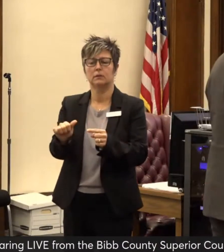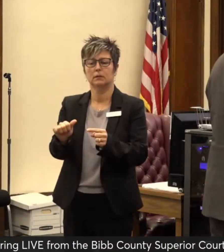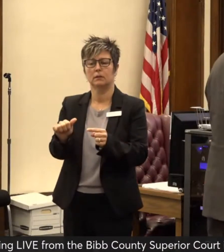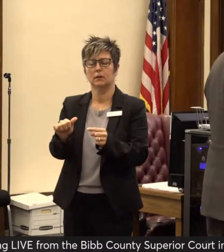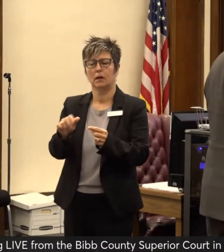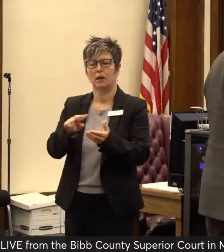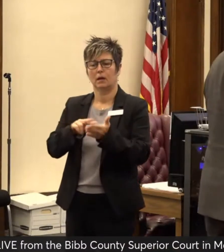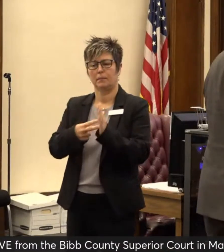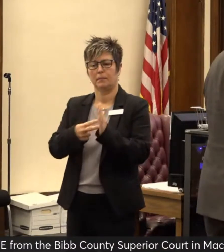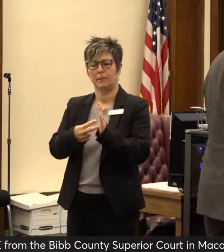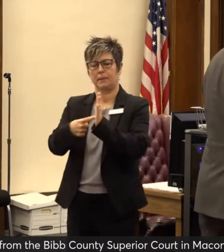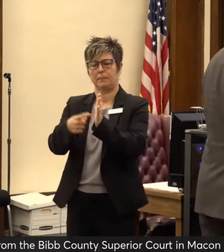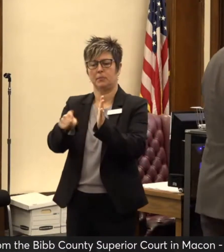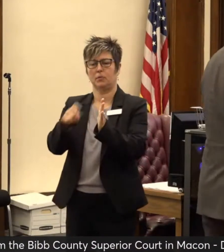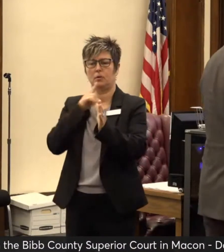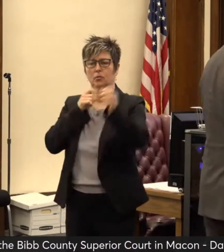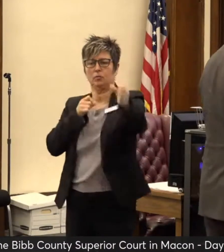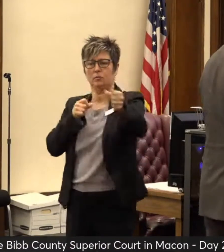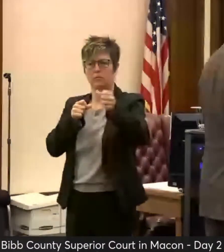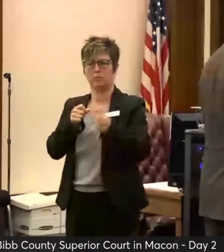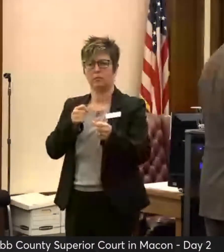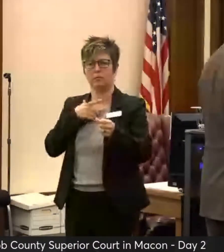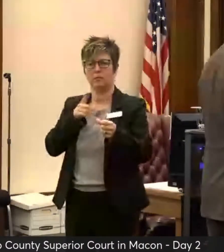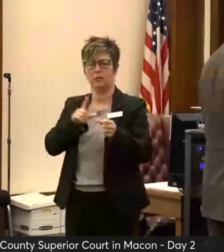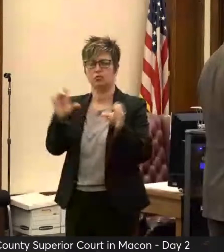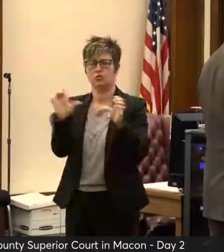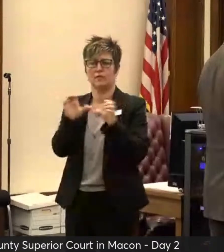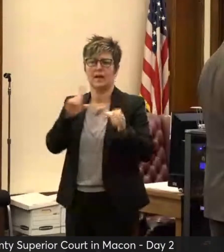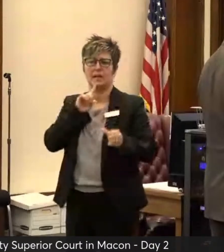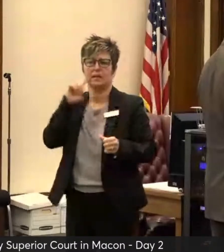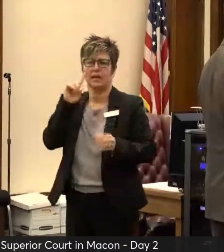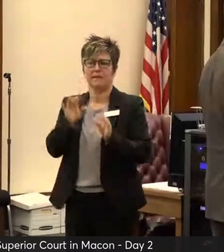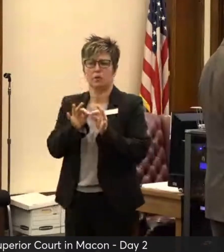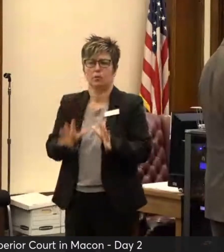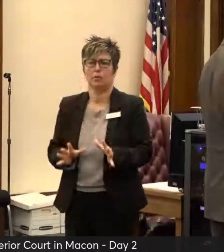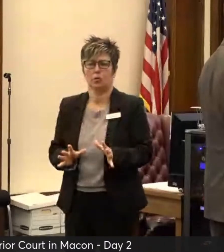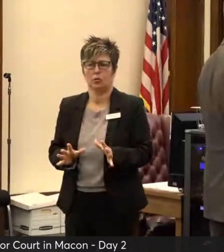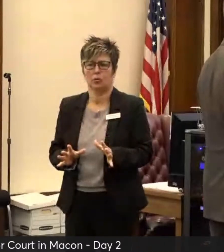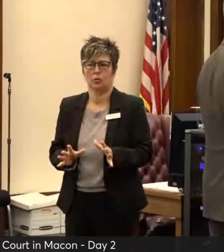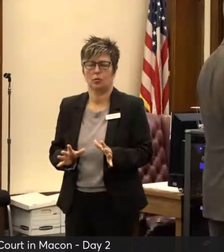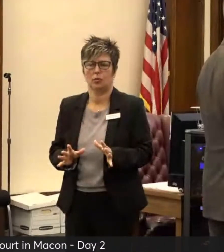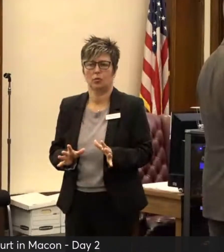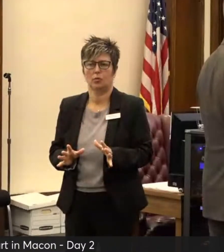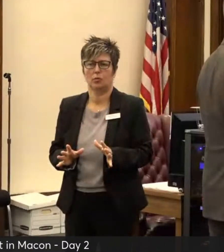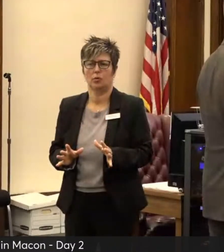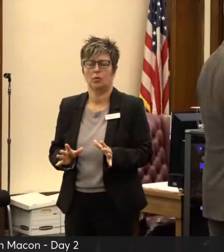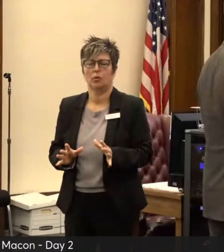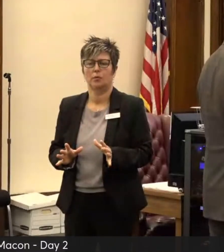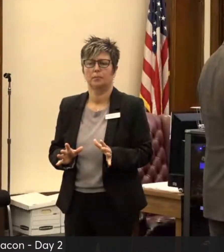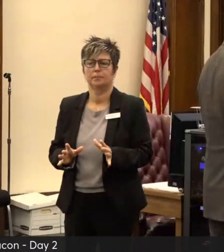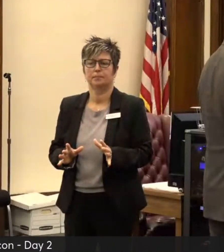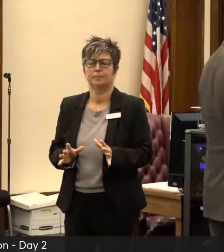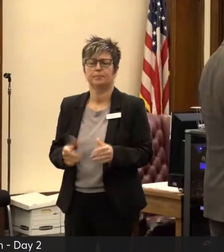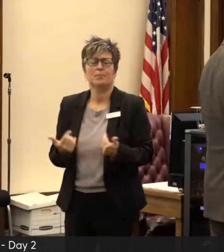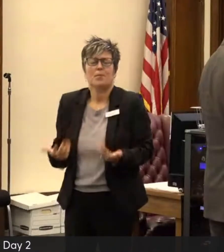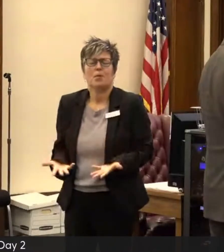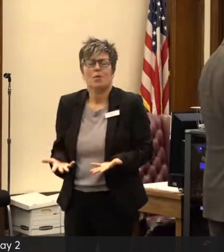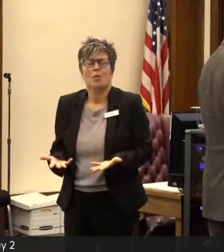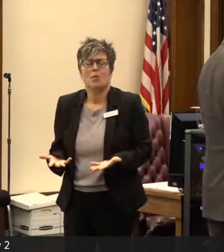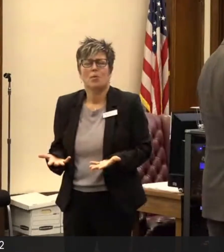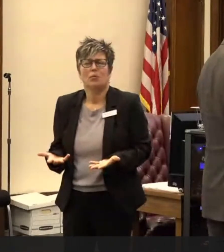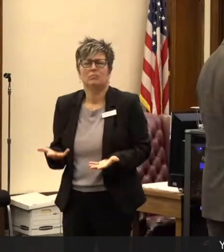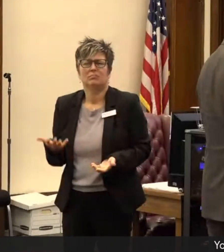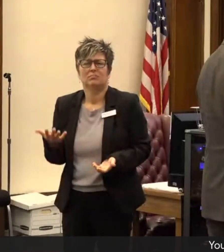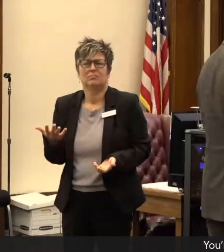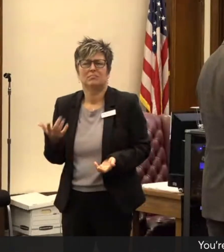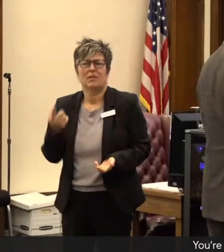right? Correct. What kinds of things clue you into the need for a